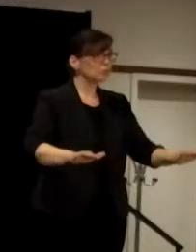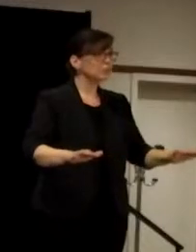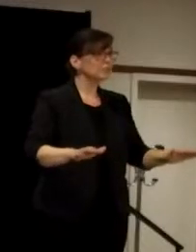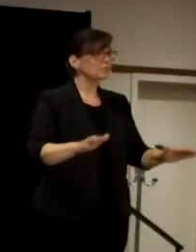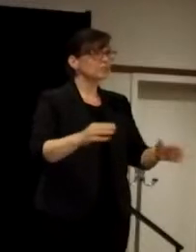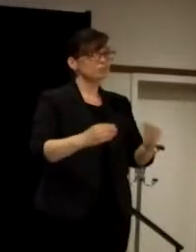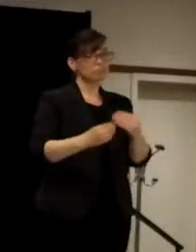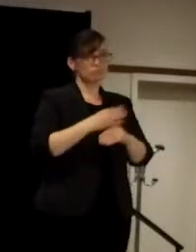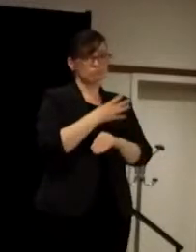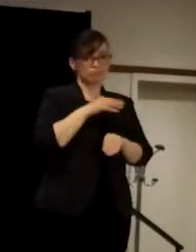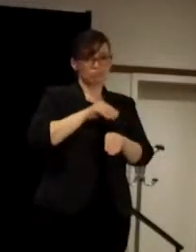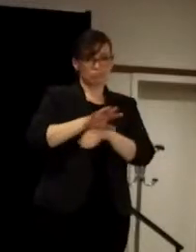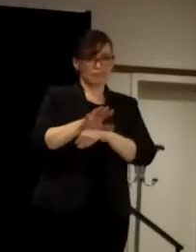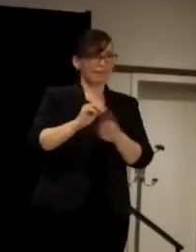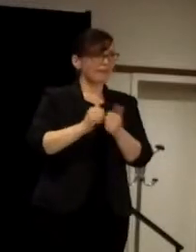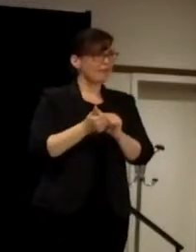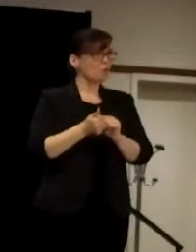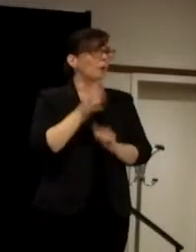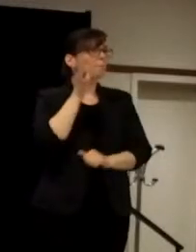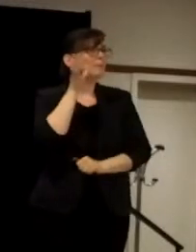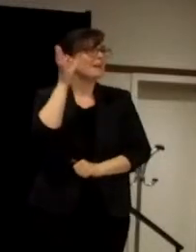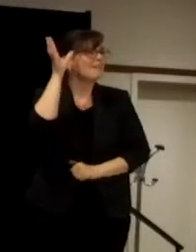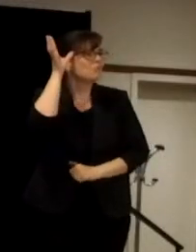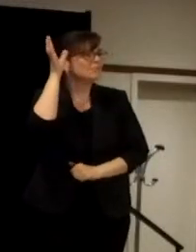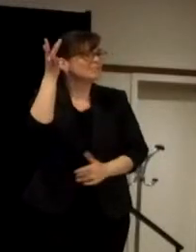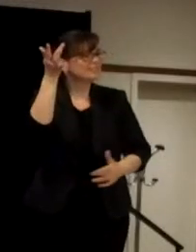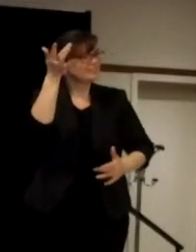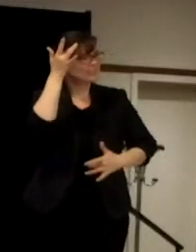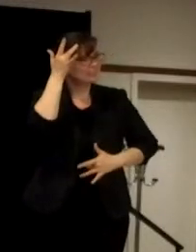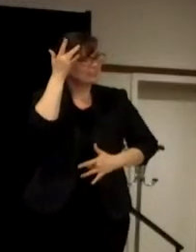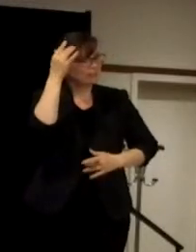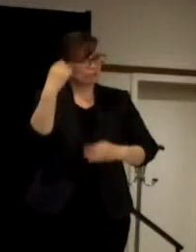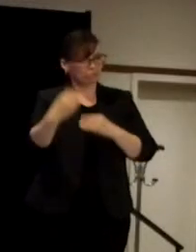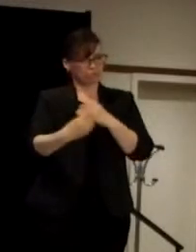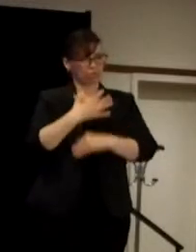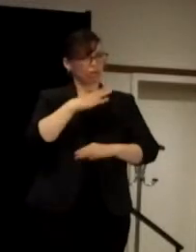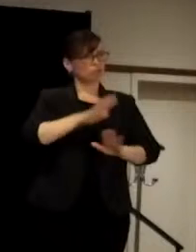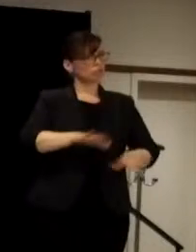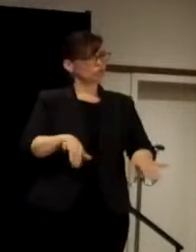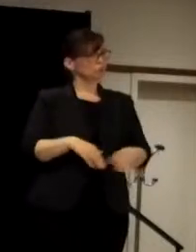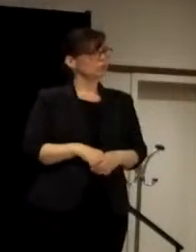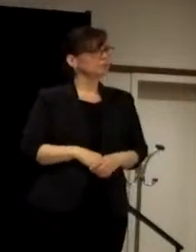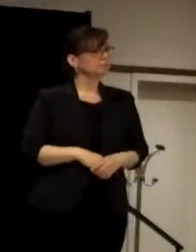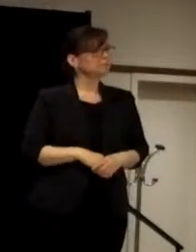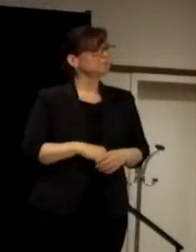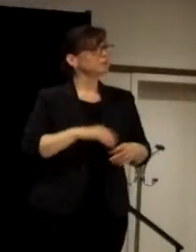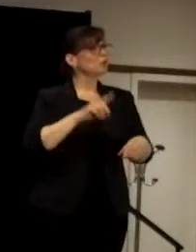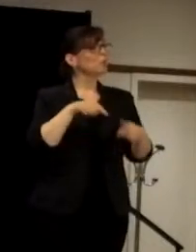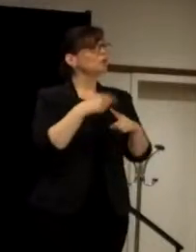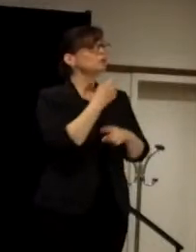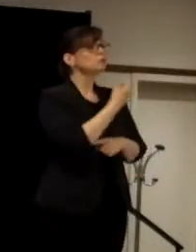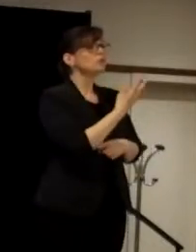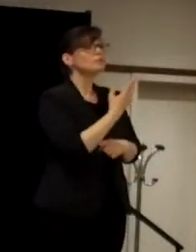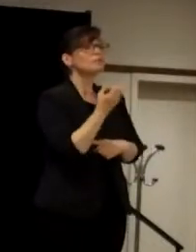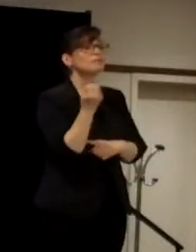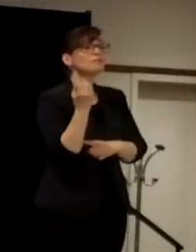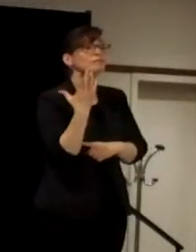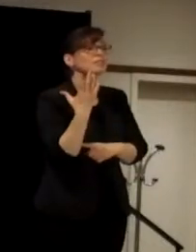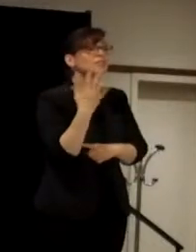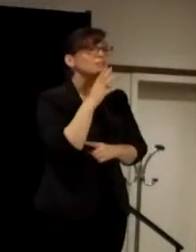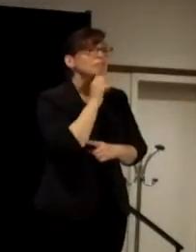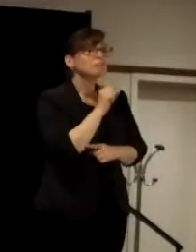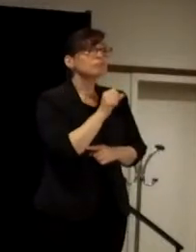peers, but I think once you have that 12 to 15-year-old demographic opened up, and if we can